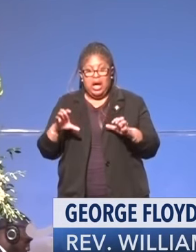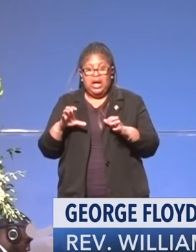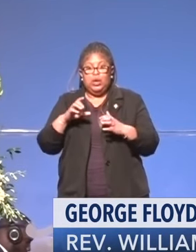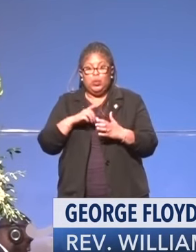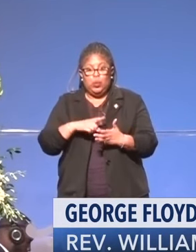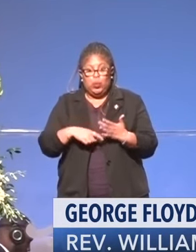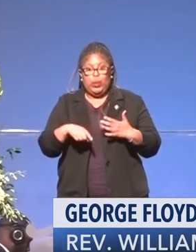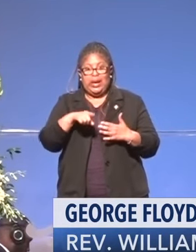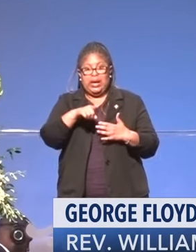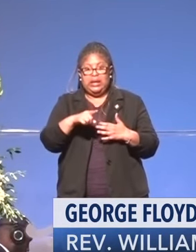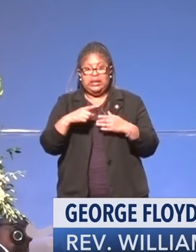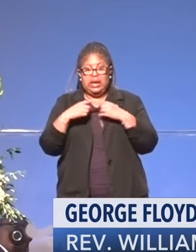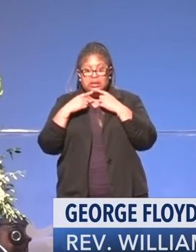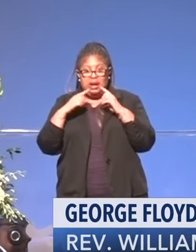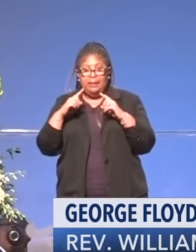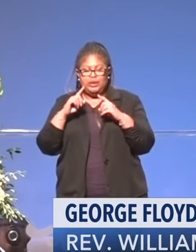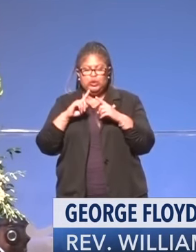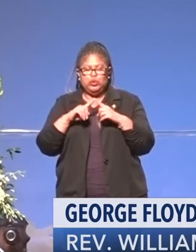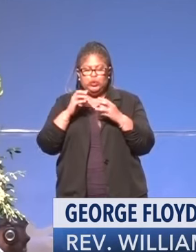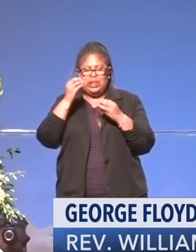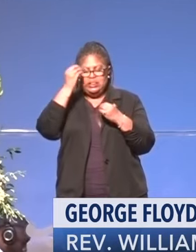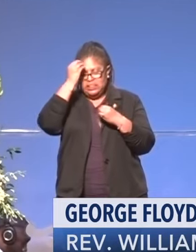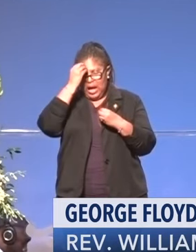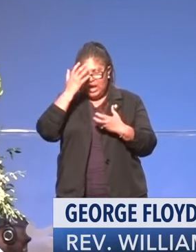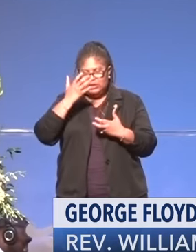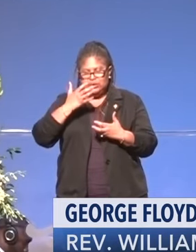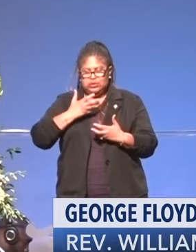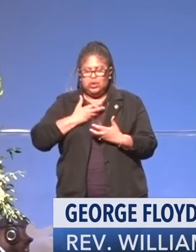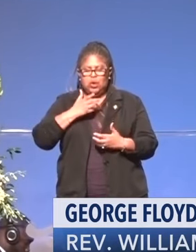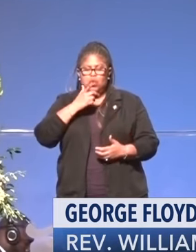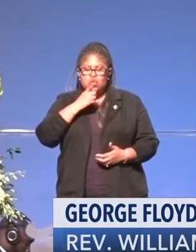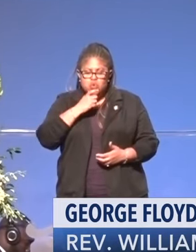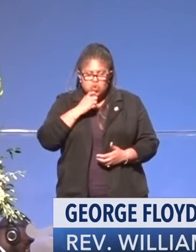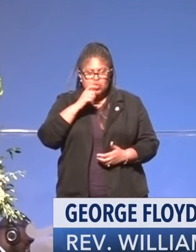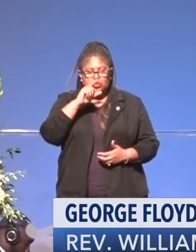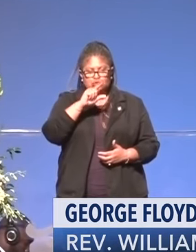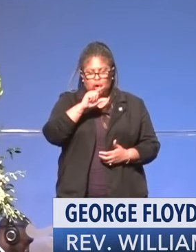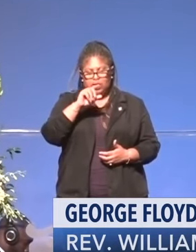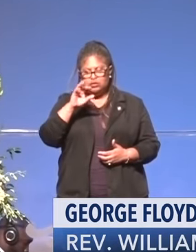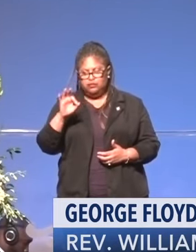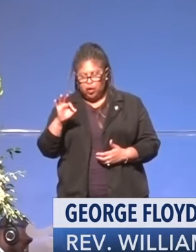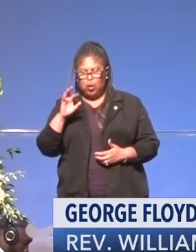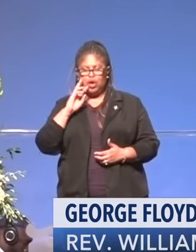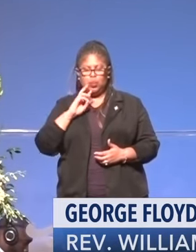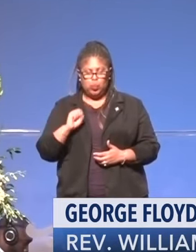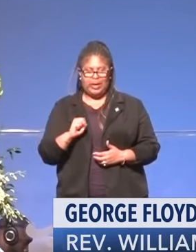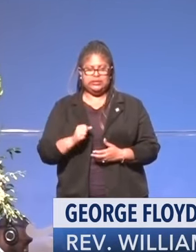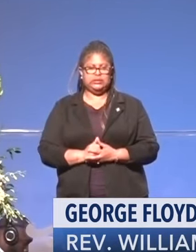done to let us know who George Floyd was.